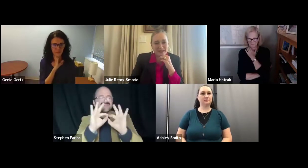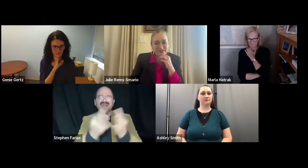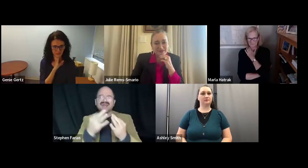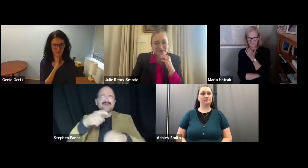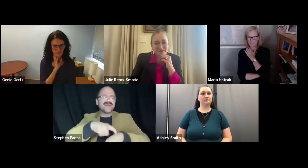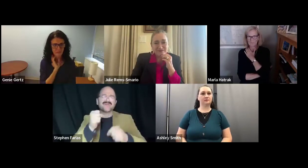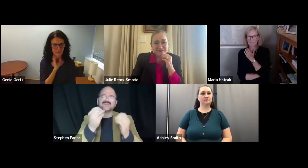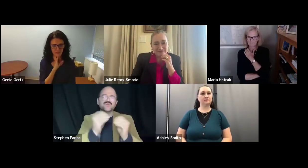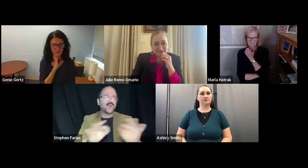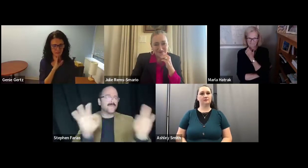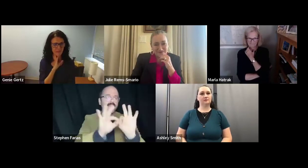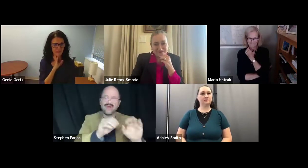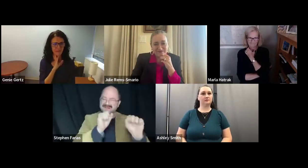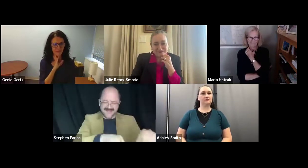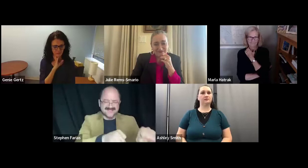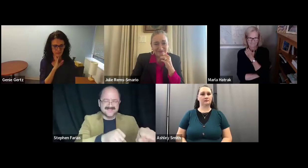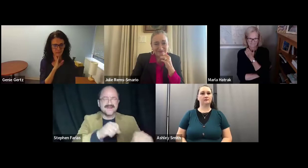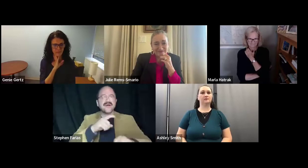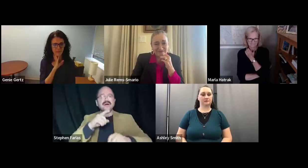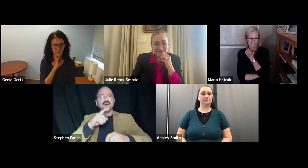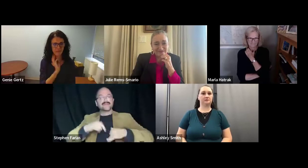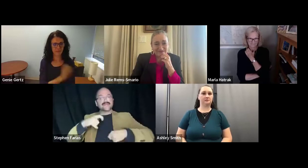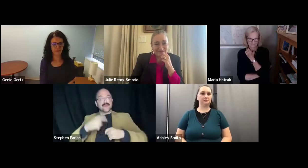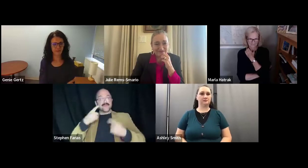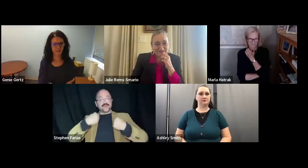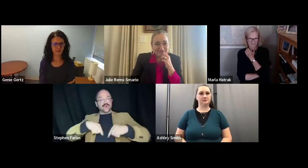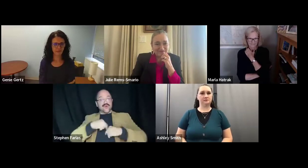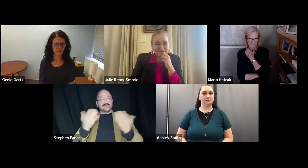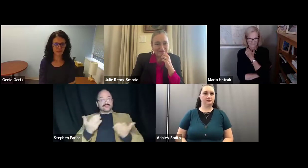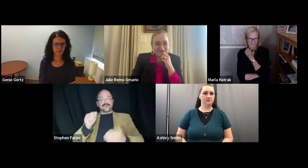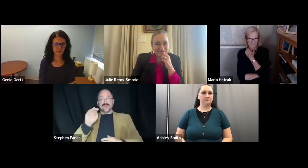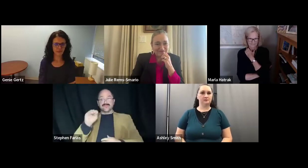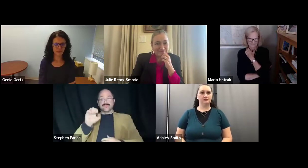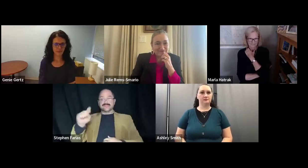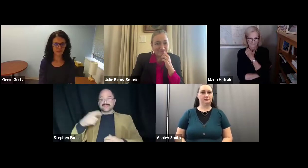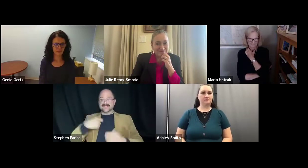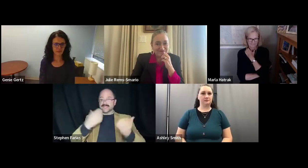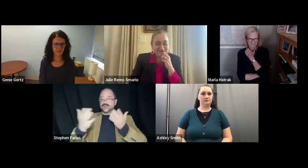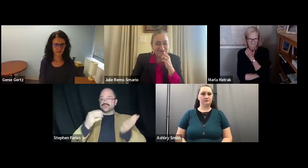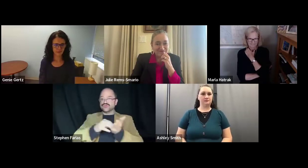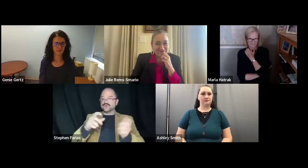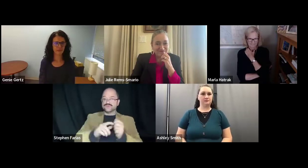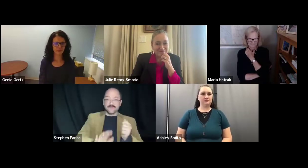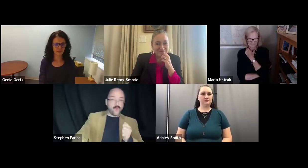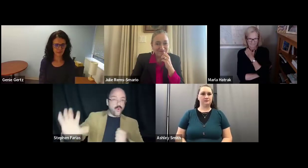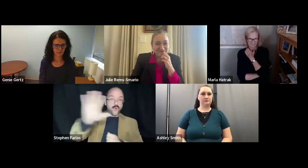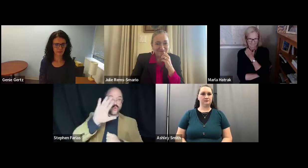on the weekends and holidays, and we understand the importance of having shared family time for these kids. That being said, at